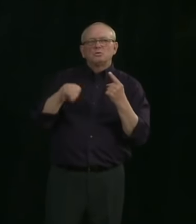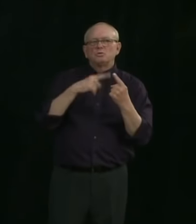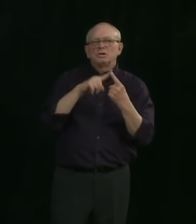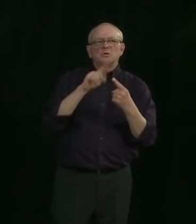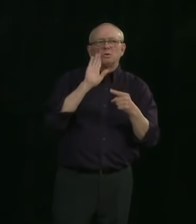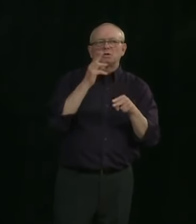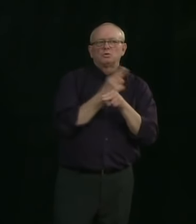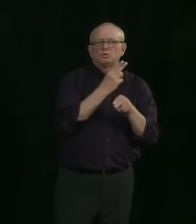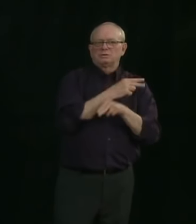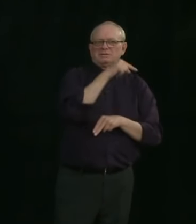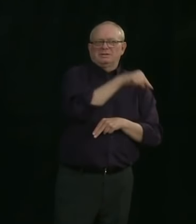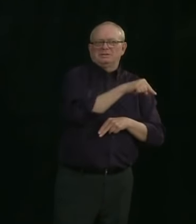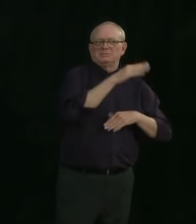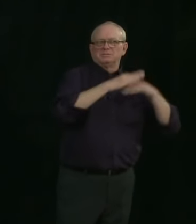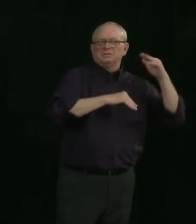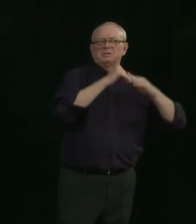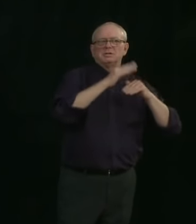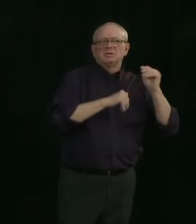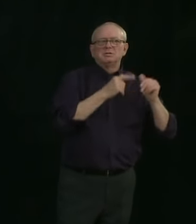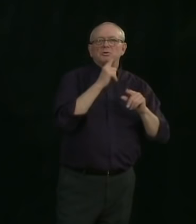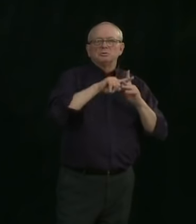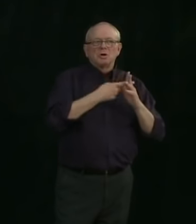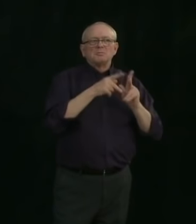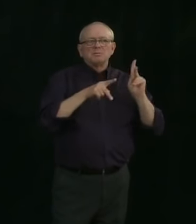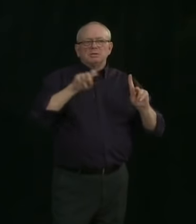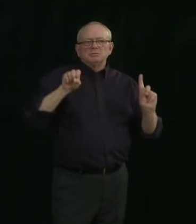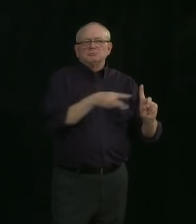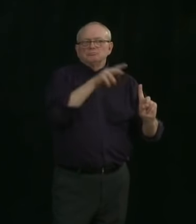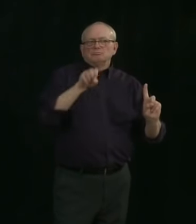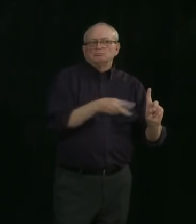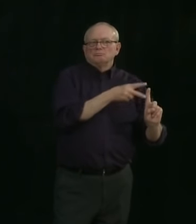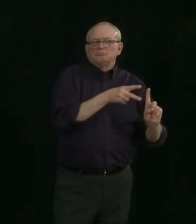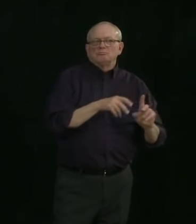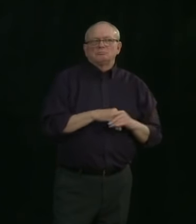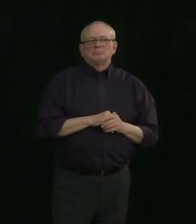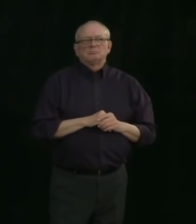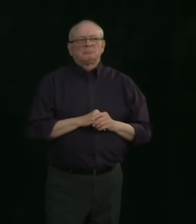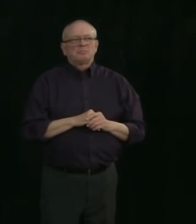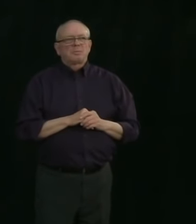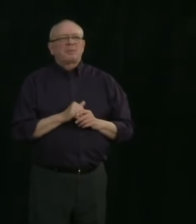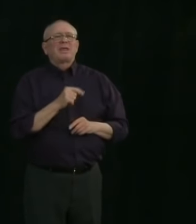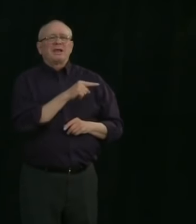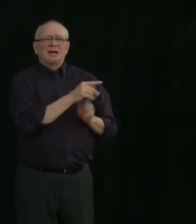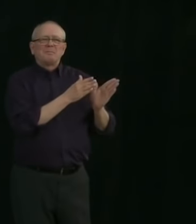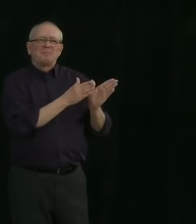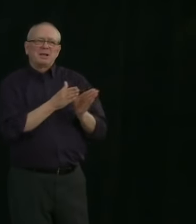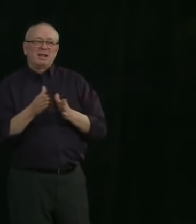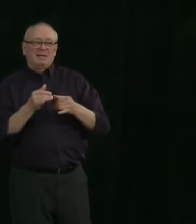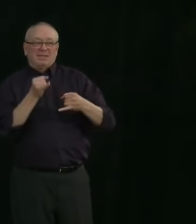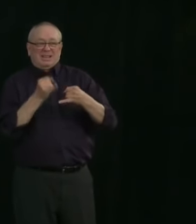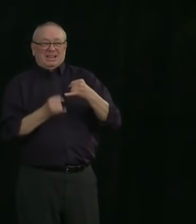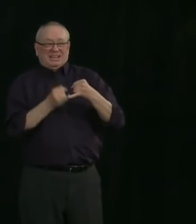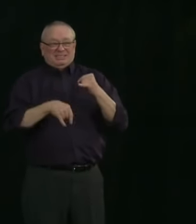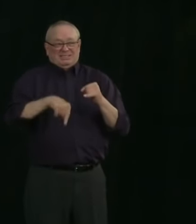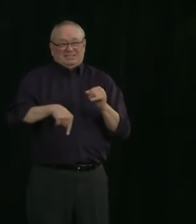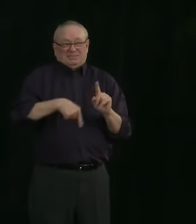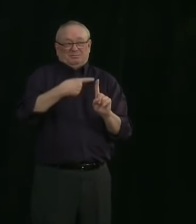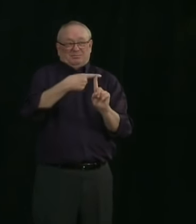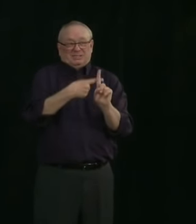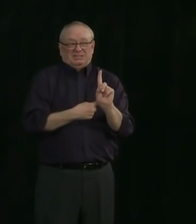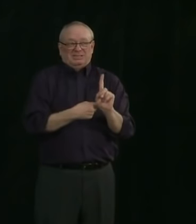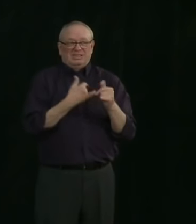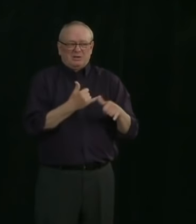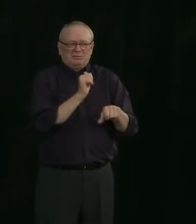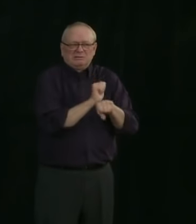think by the end of the month is what they've said. So they're working hard at, I think it's going to be $3 million that they're going to be spending to not even just get it